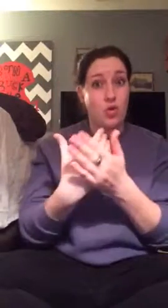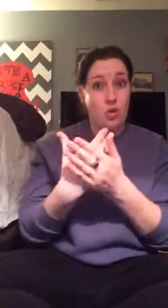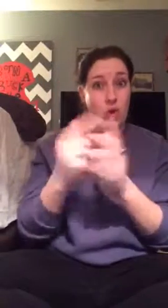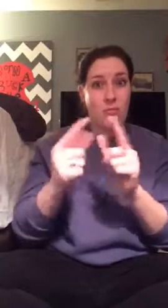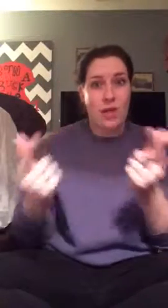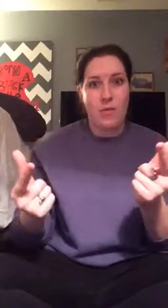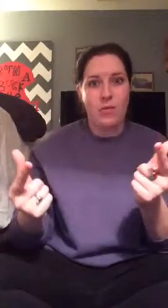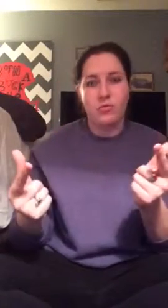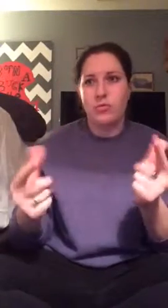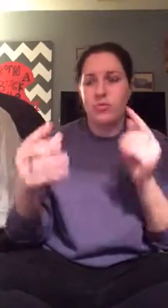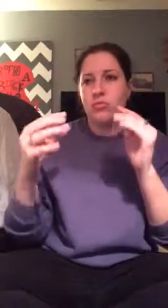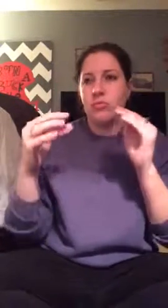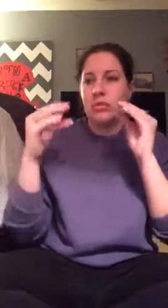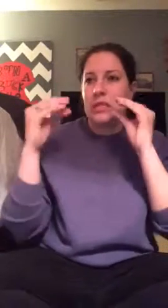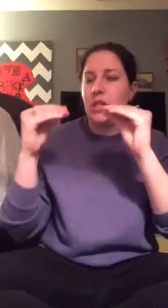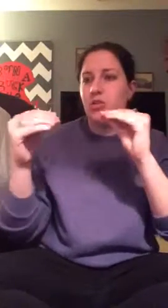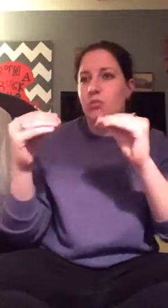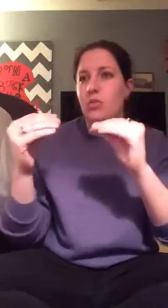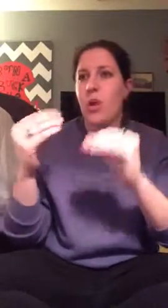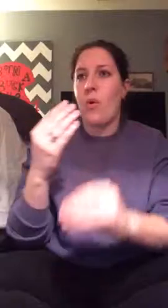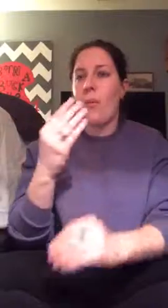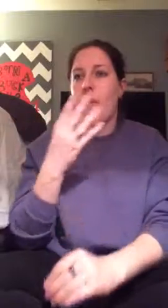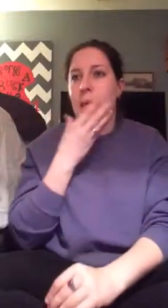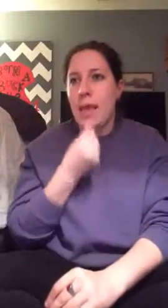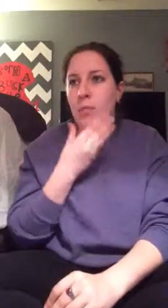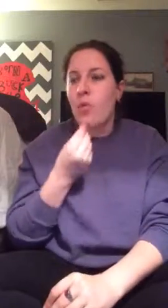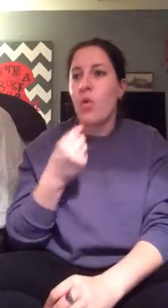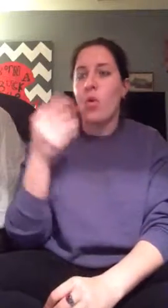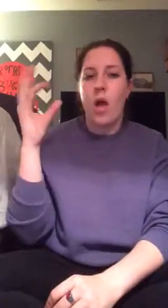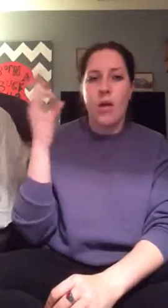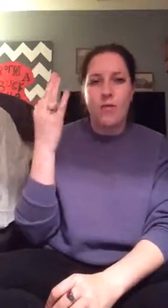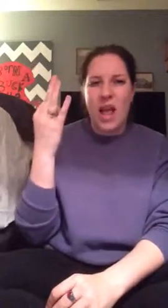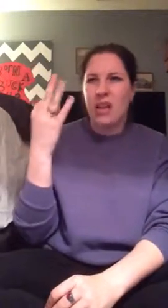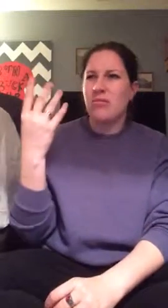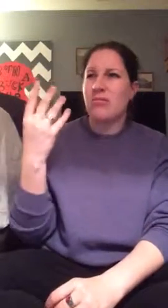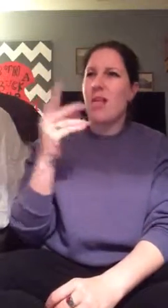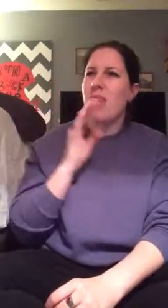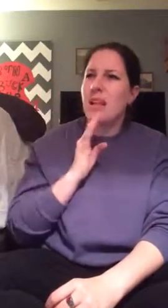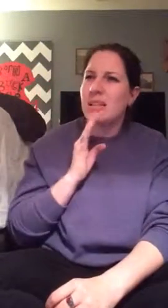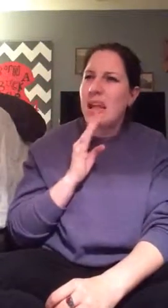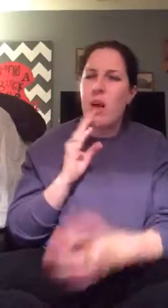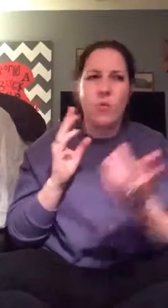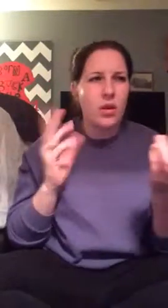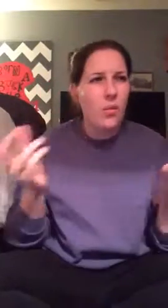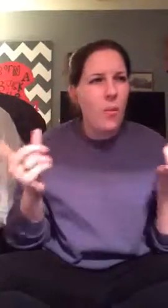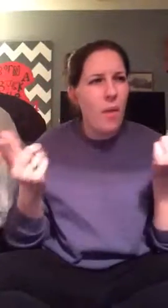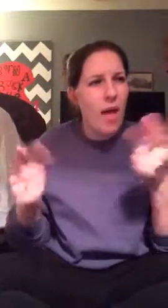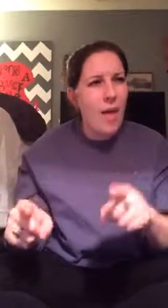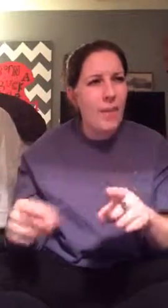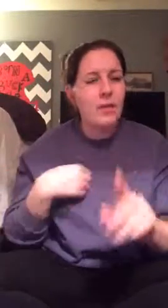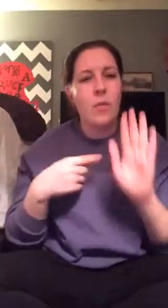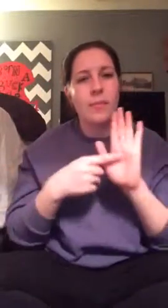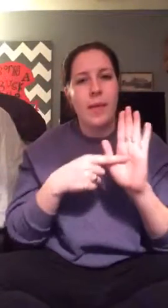or French or something, you'll be like, what sound was that? Just like spring break, one of my friends was trying to teach me a sentence in